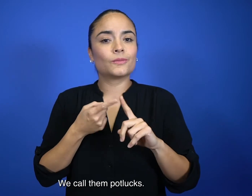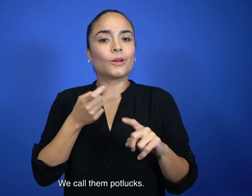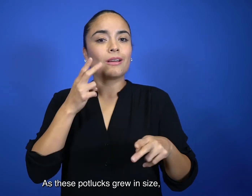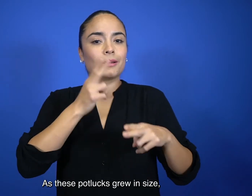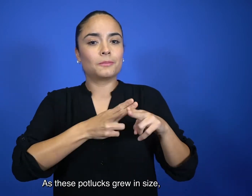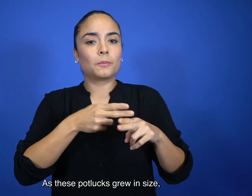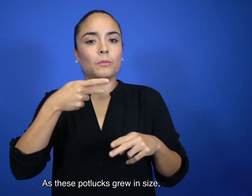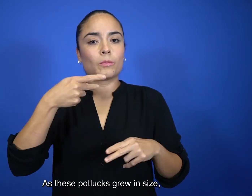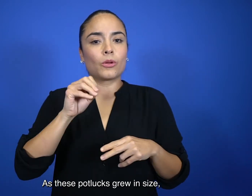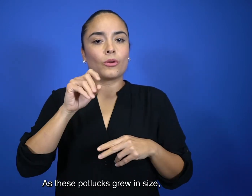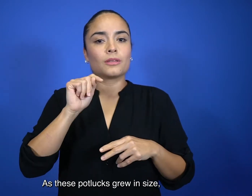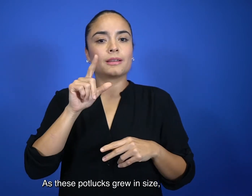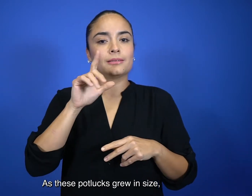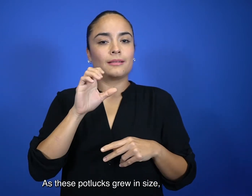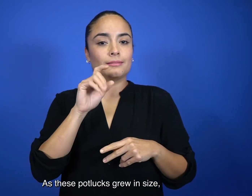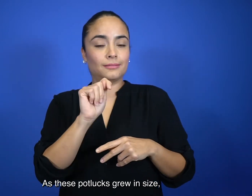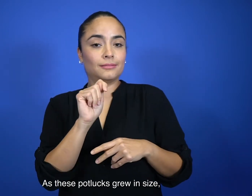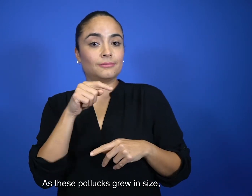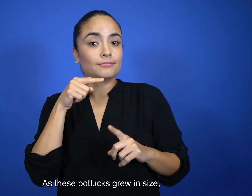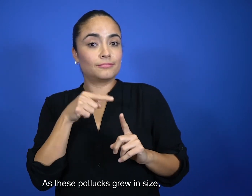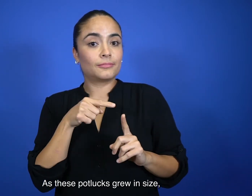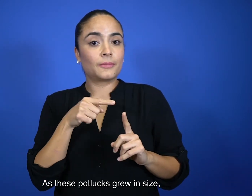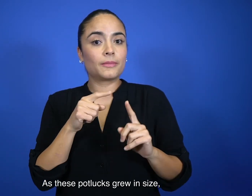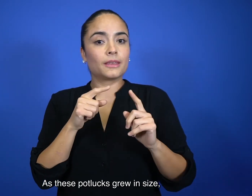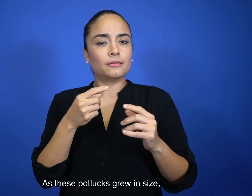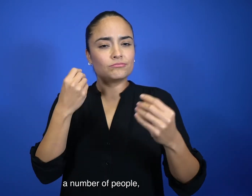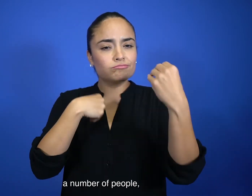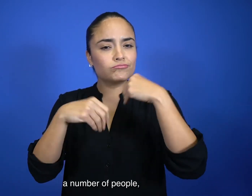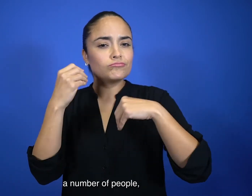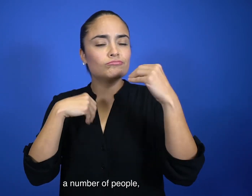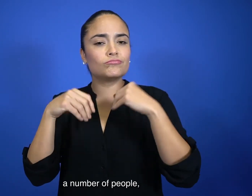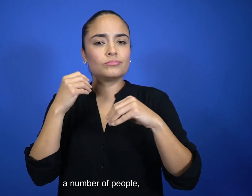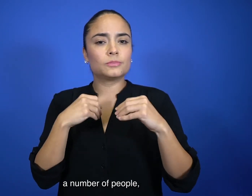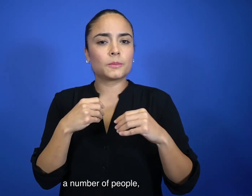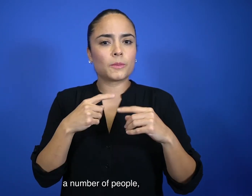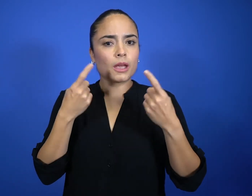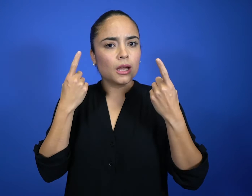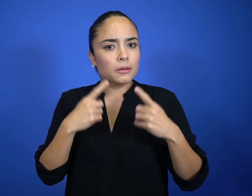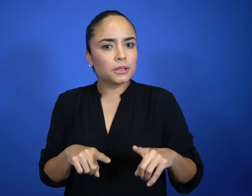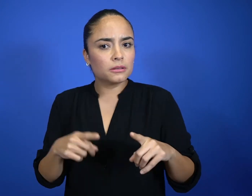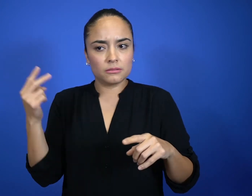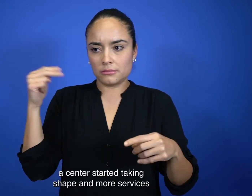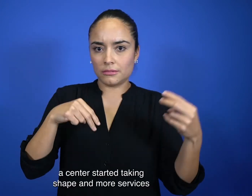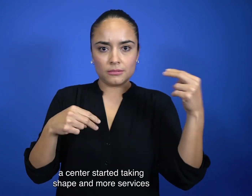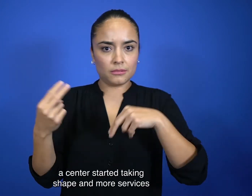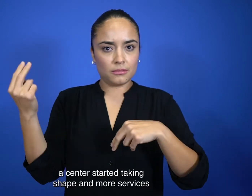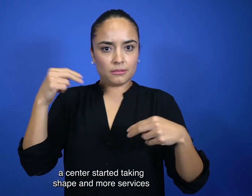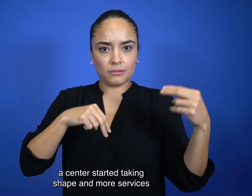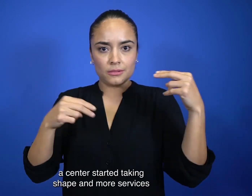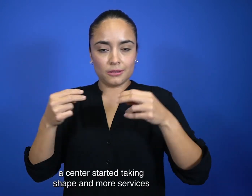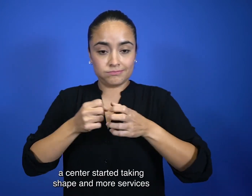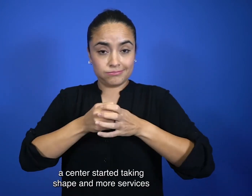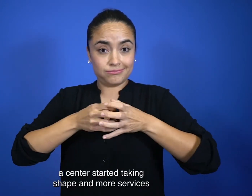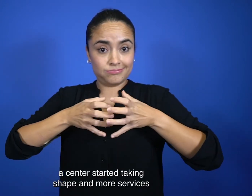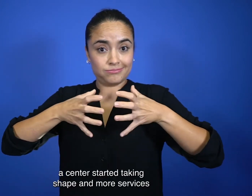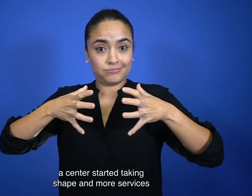as these potlucks grew in size and a number of people, a center started taking shape, and